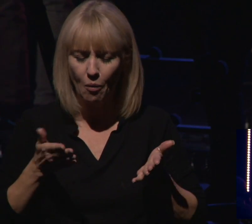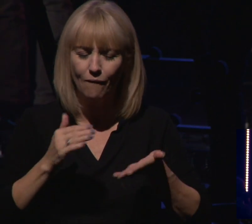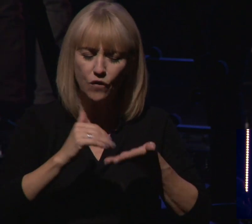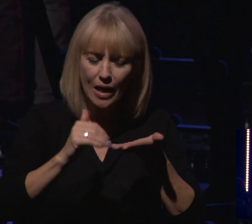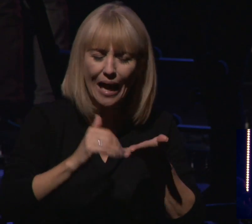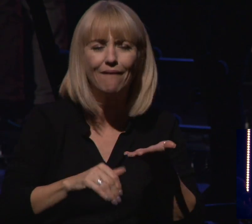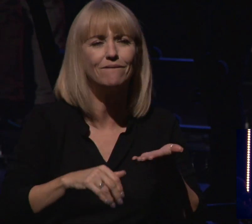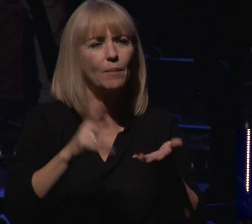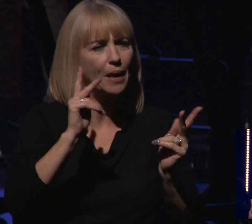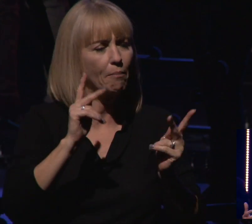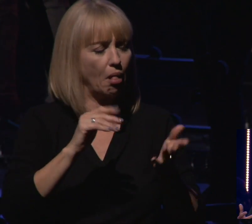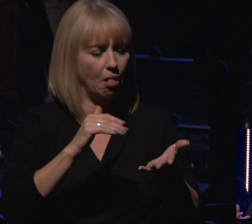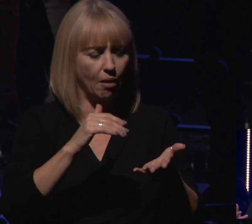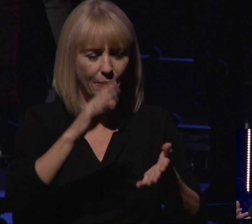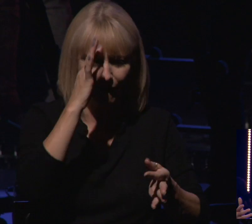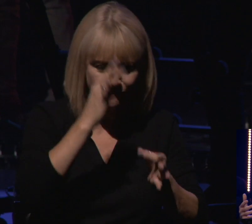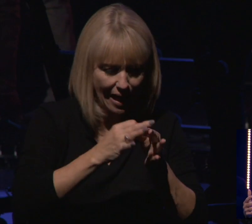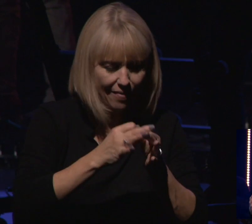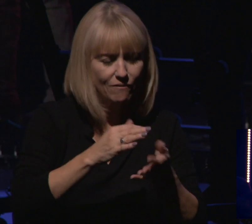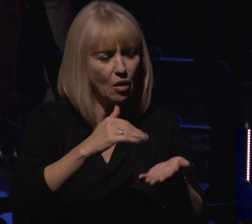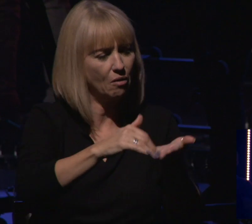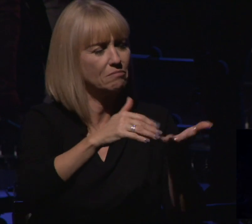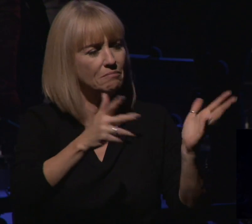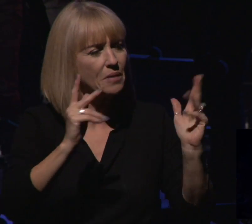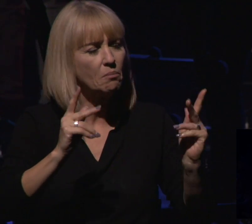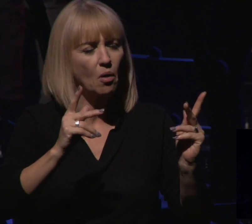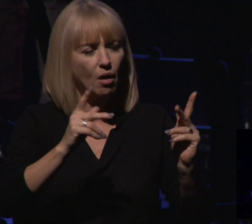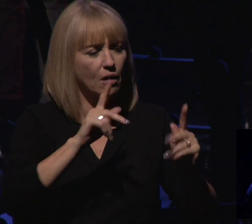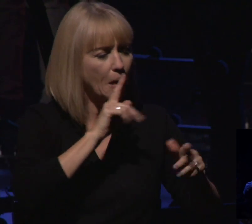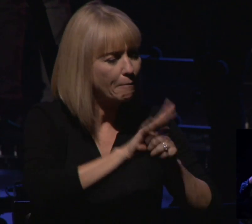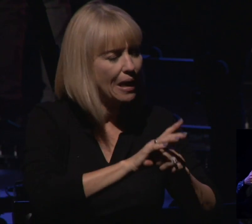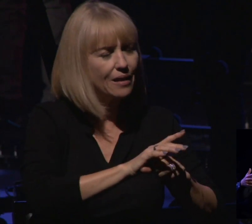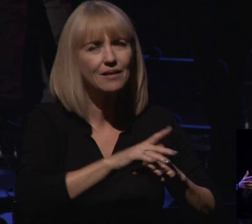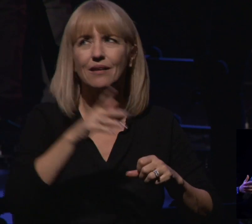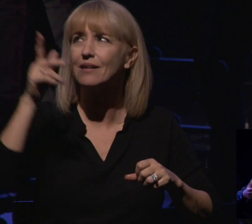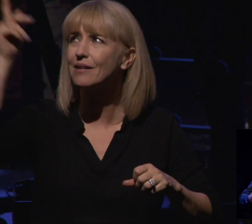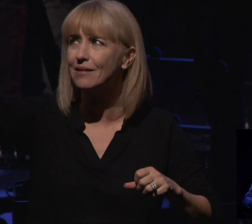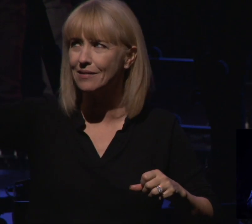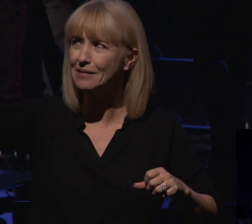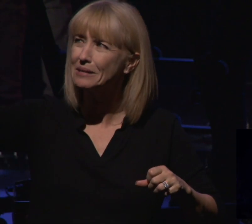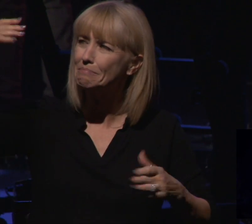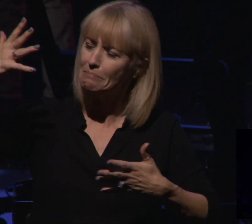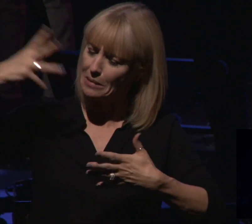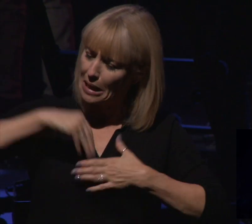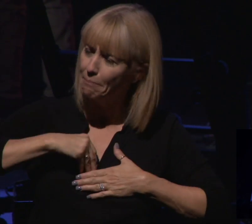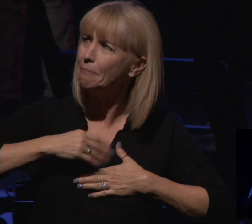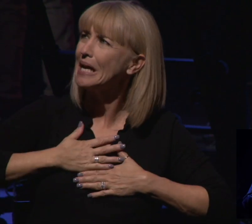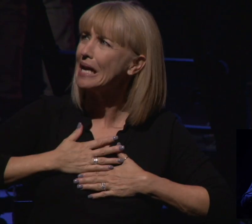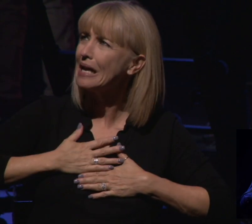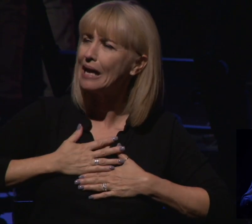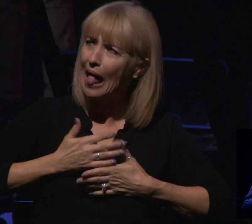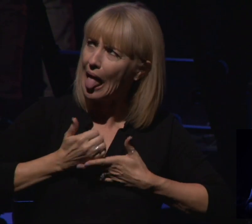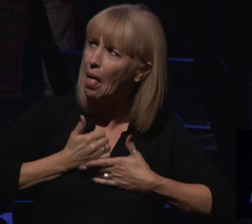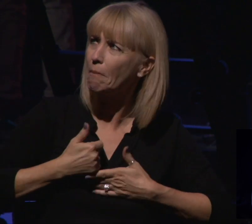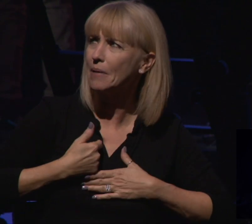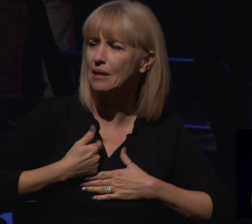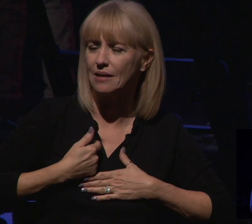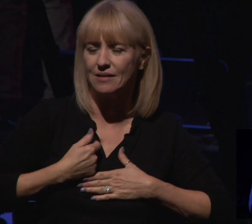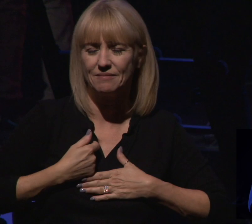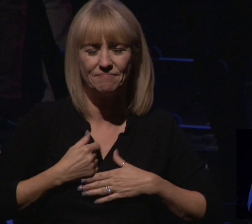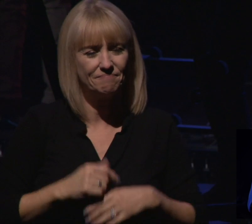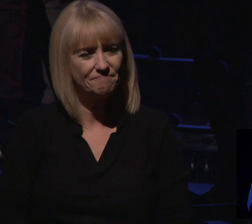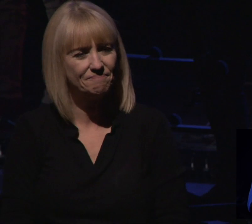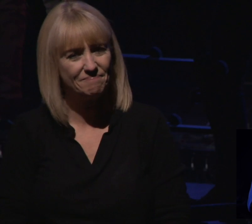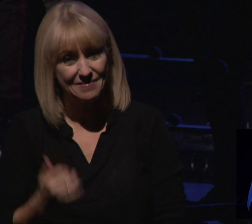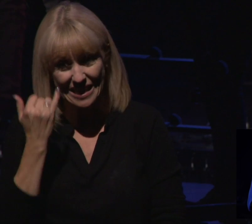that's dependable. You be a person that can forgive. You be a person that's faithful and say, God, would you come in here and would you make the difference? Because I need you